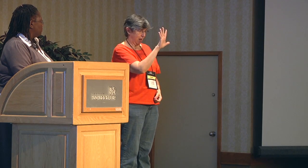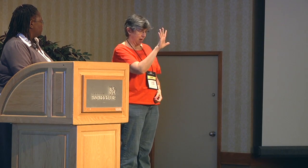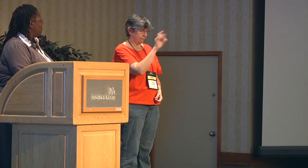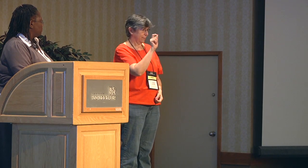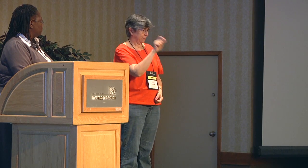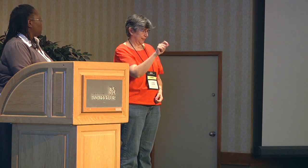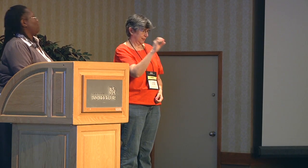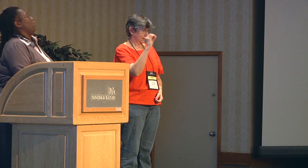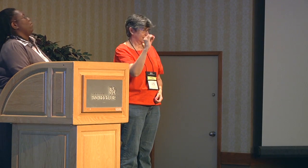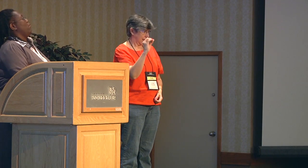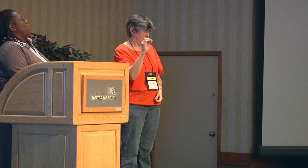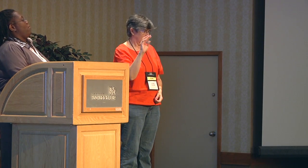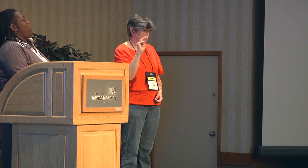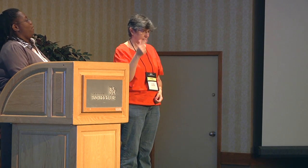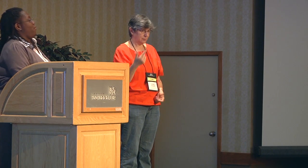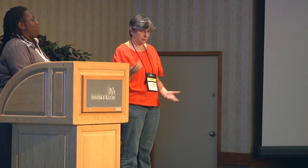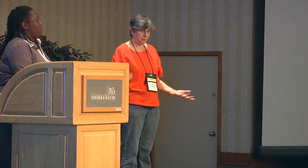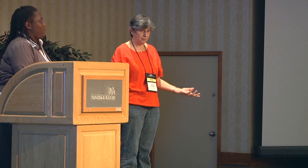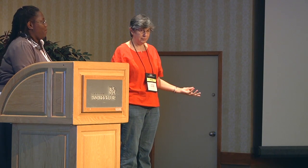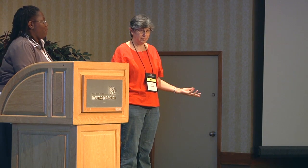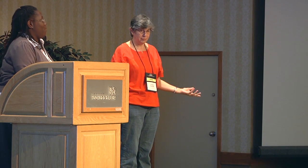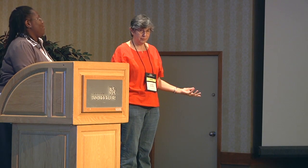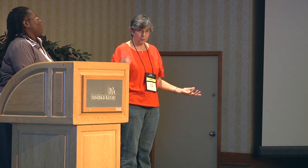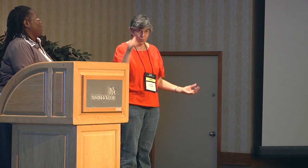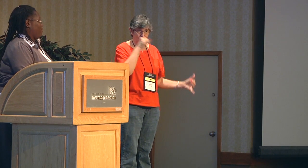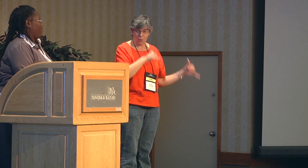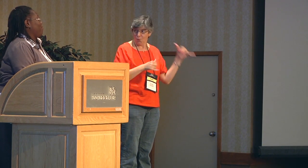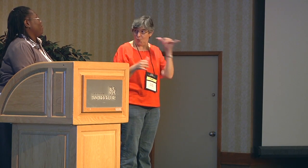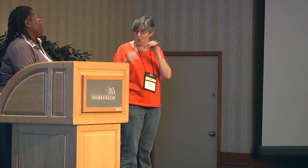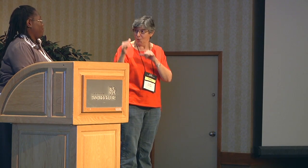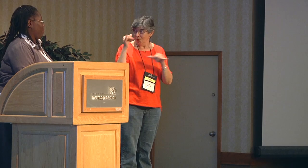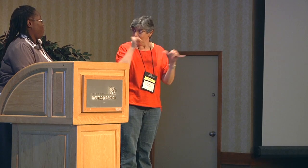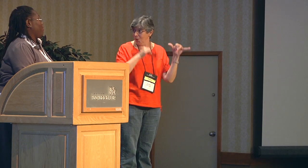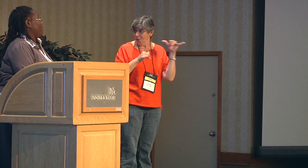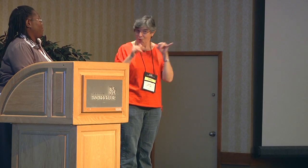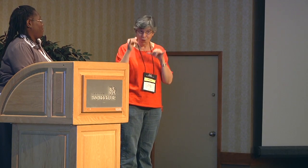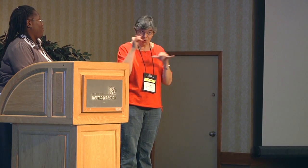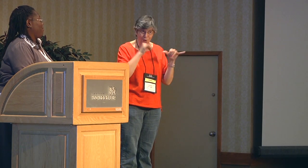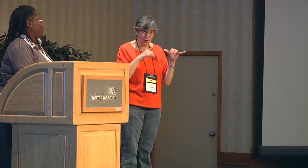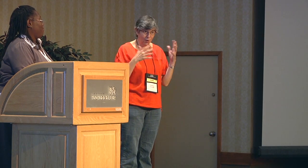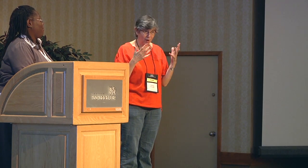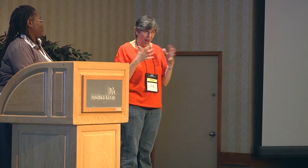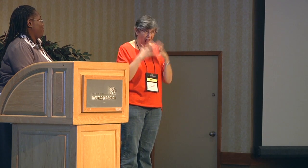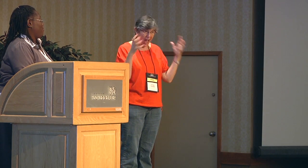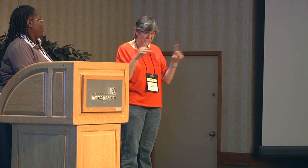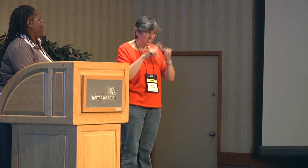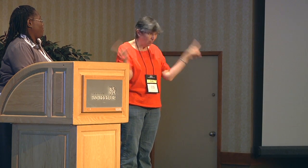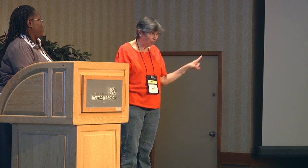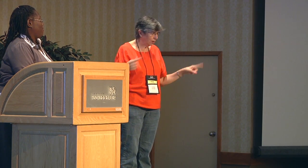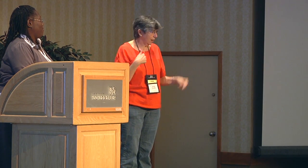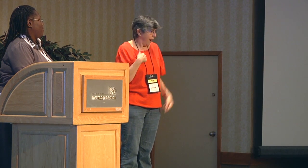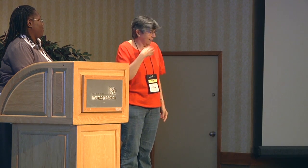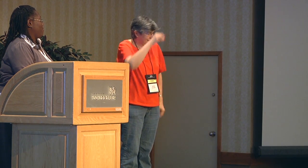amount should have been 0.5 milligrams, which is a very different amount than 50 milligrams. So it should have been 5, but